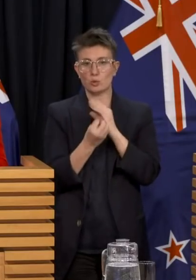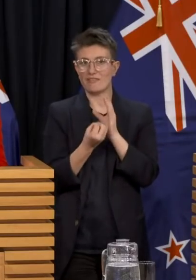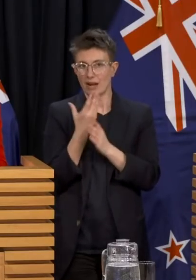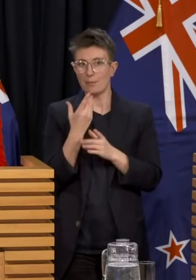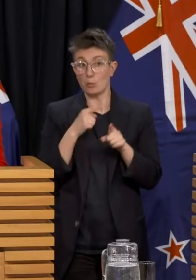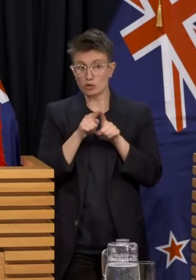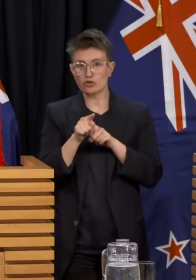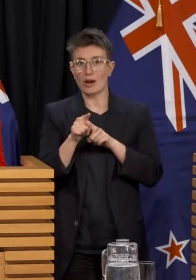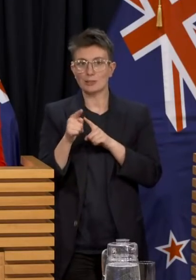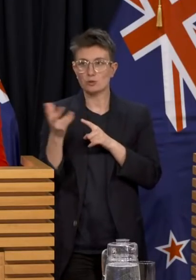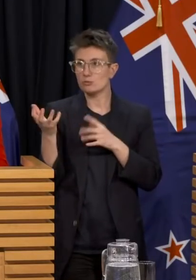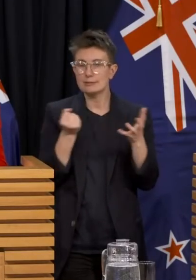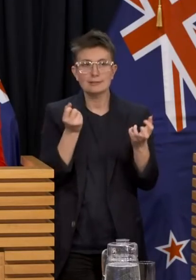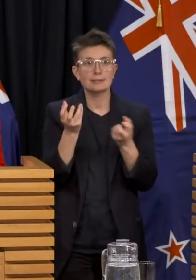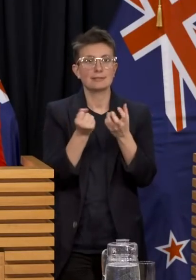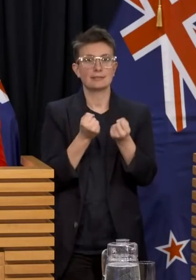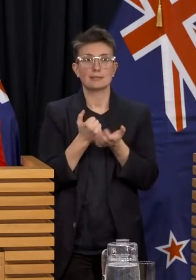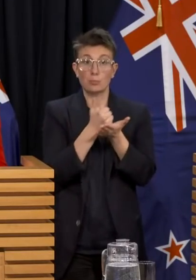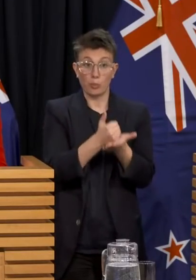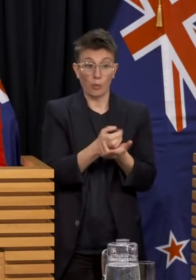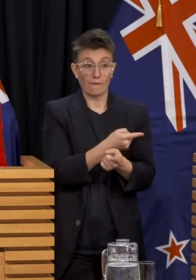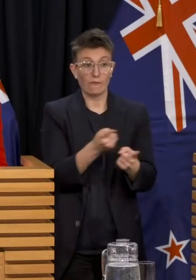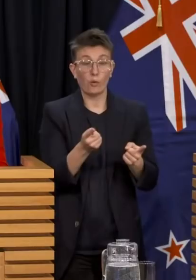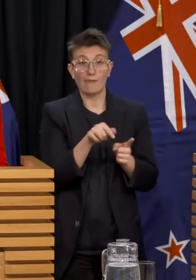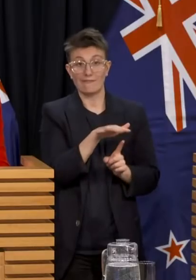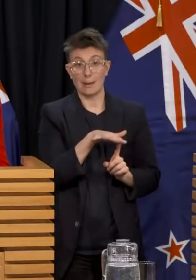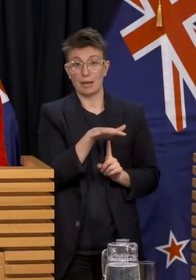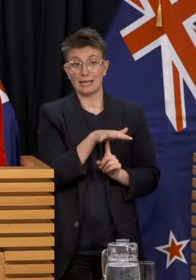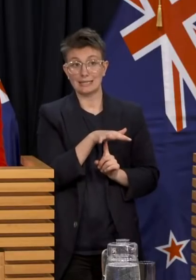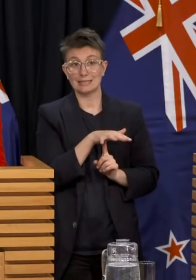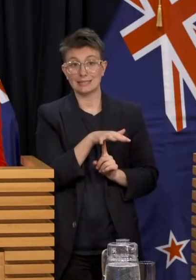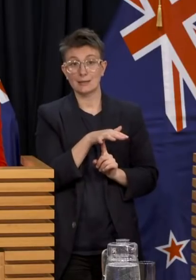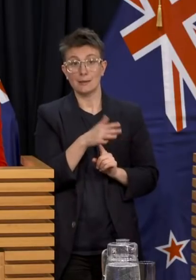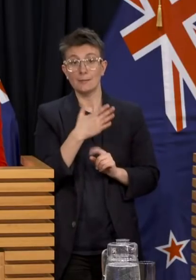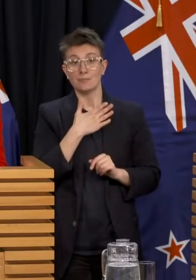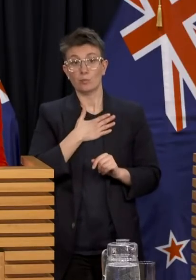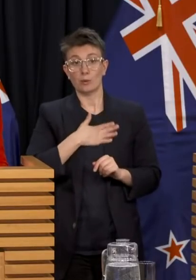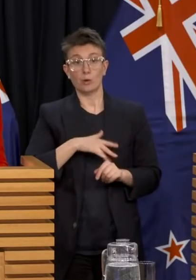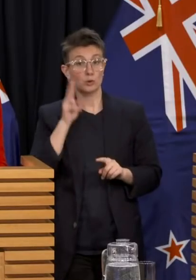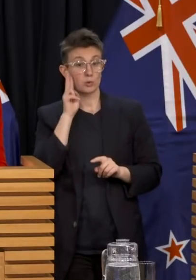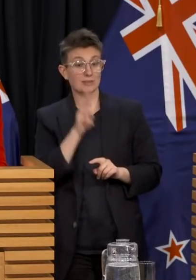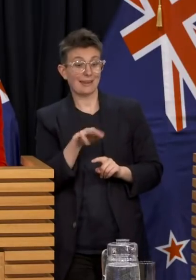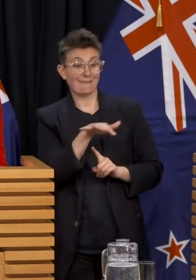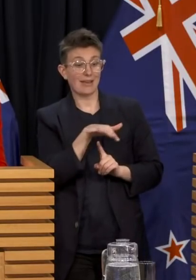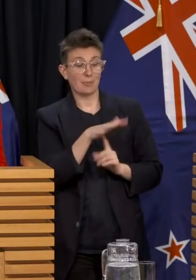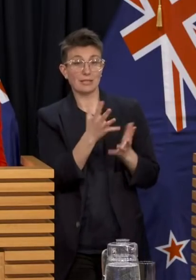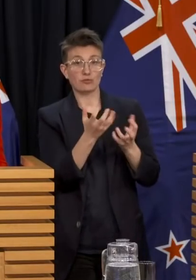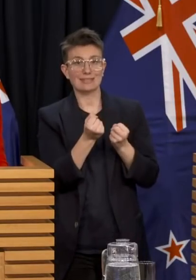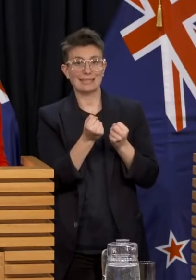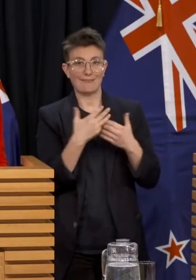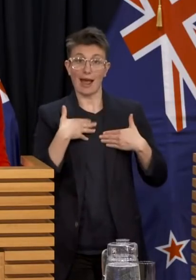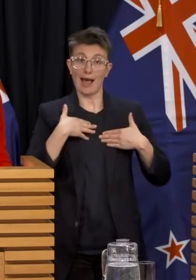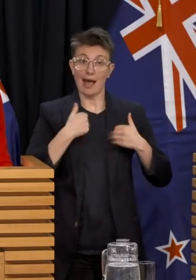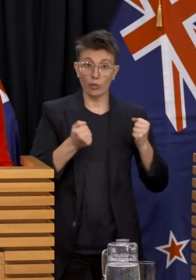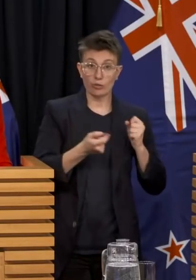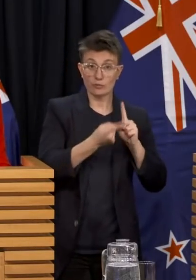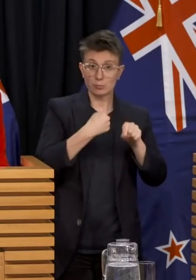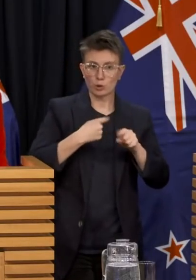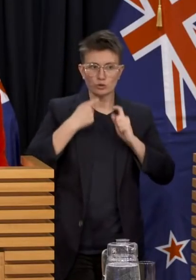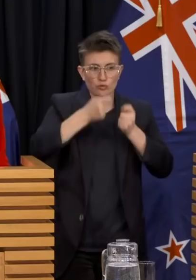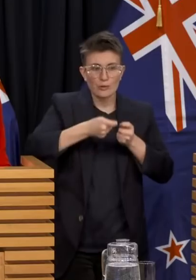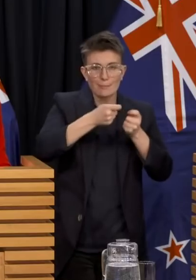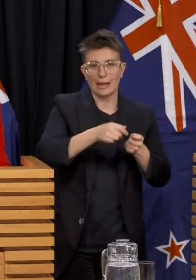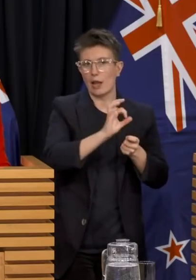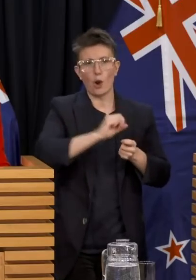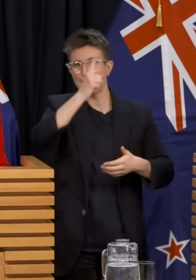that is the first port of call. We do want families to receive a health response rather than a punitive one, and that is the